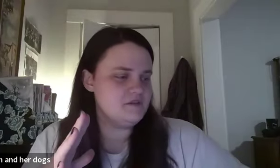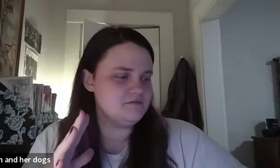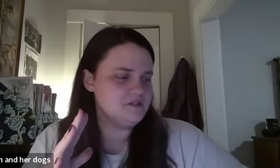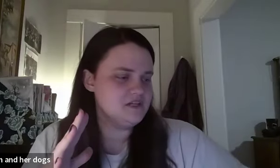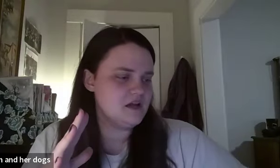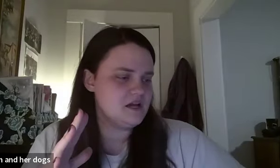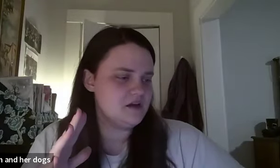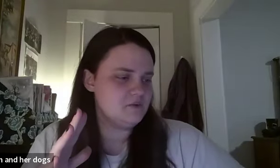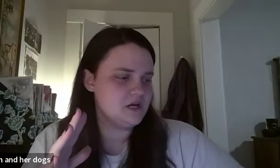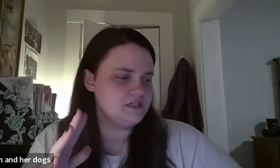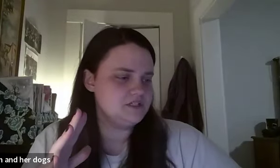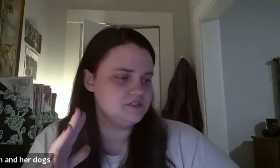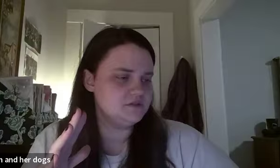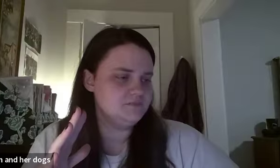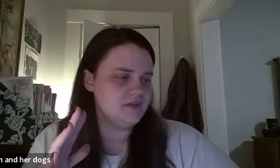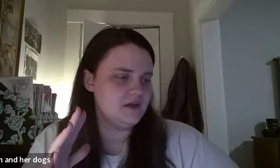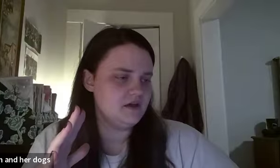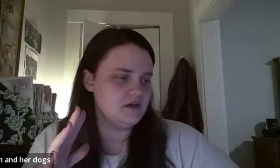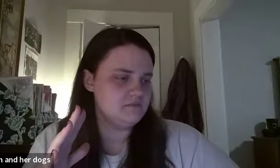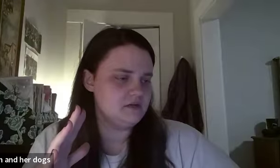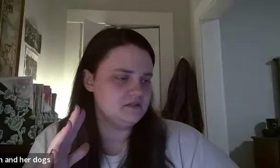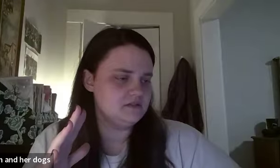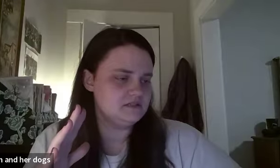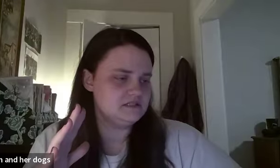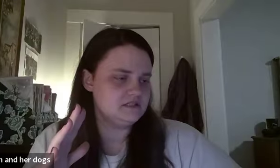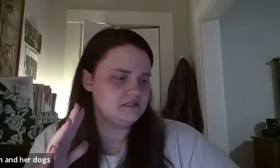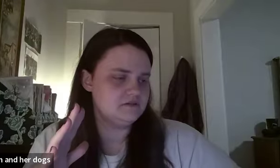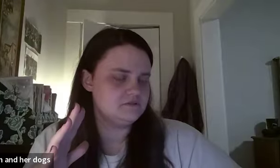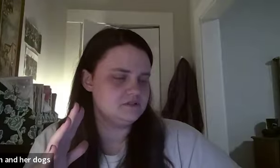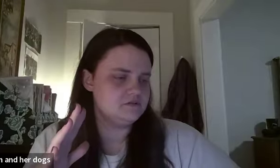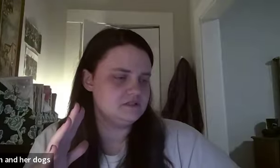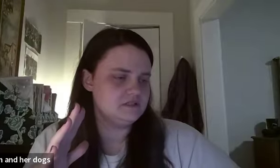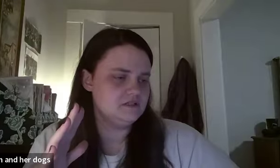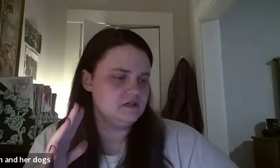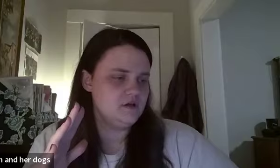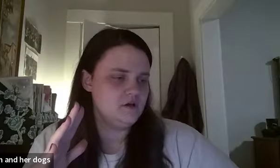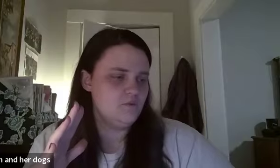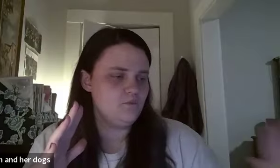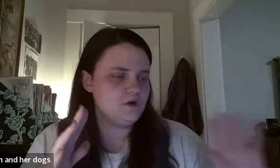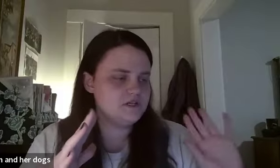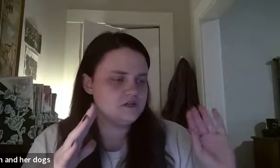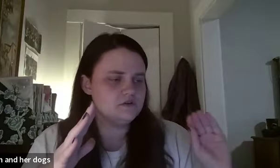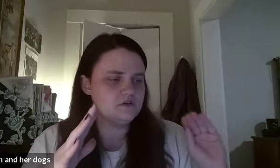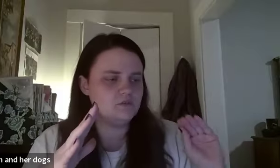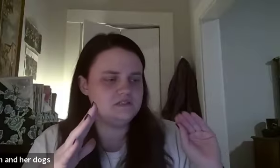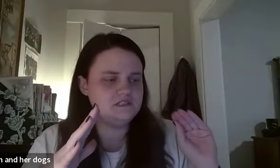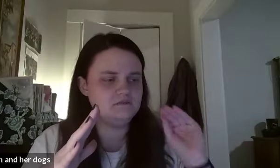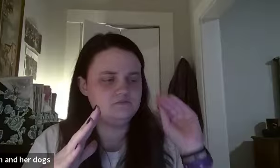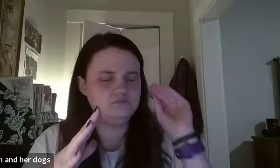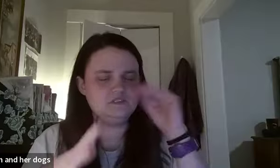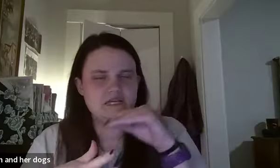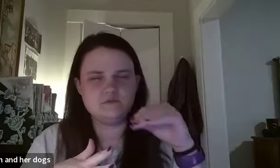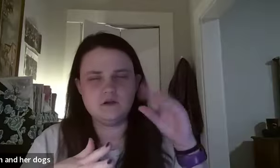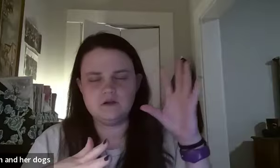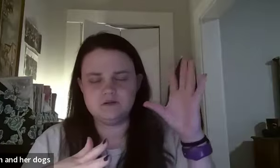the first sign we're gonna do, let's see, because we're gonna start with our days